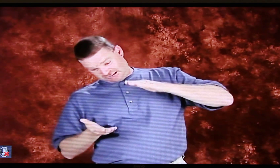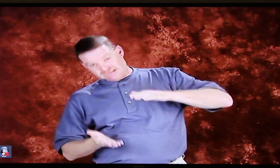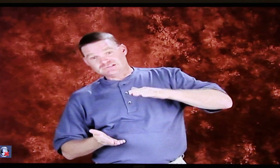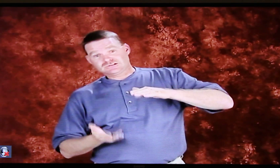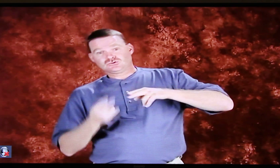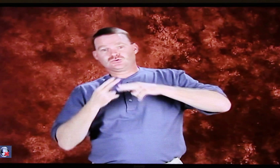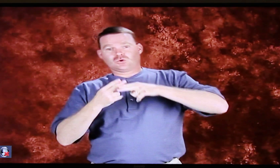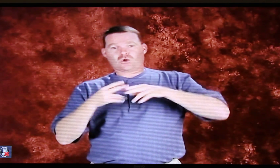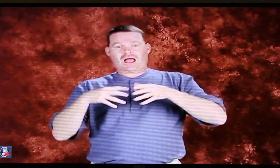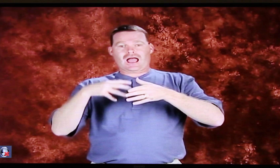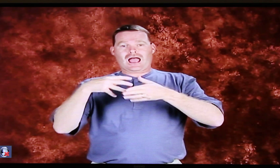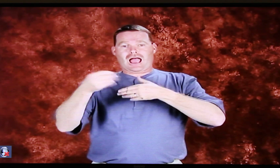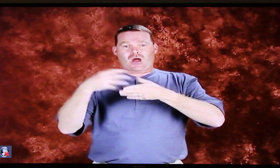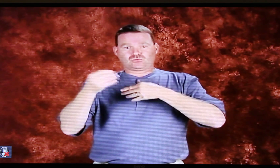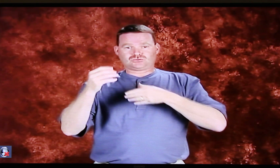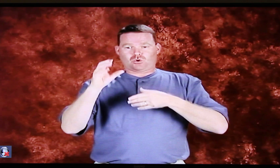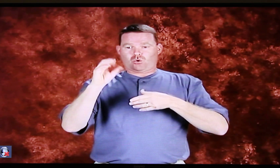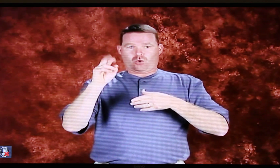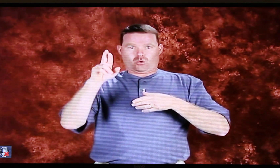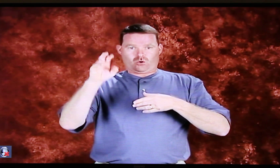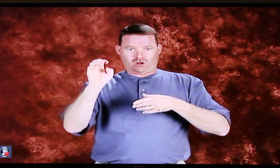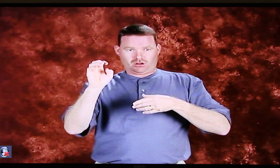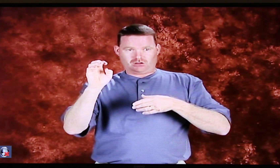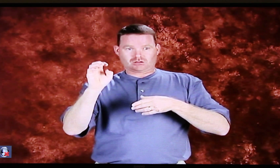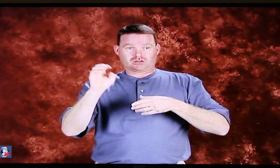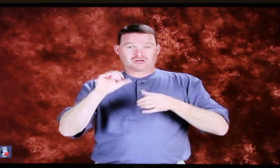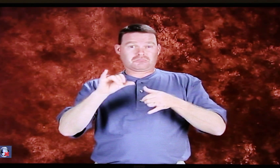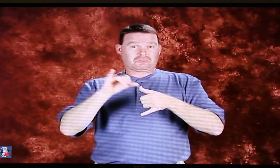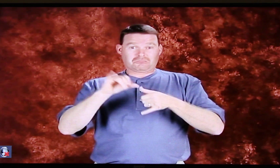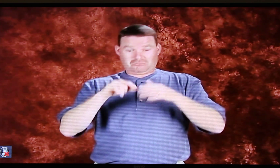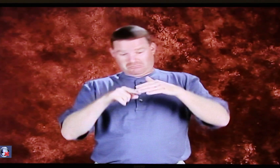1,800 miles thick. The layer below that is called the outer core,